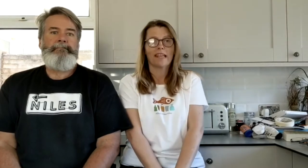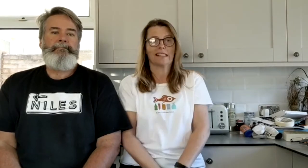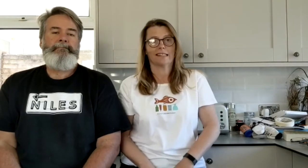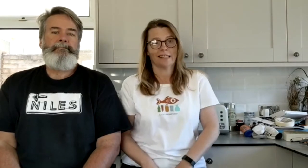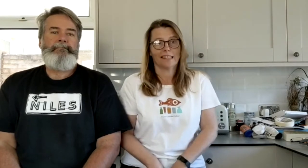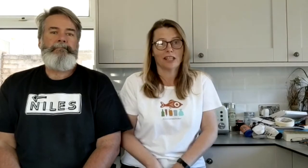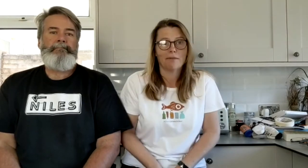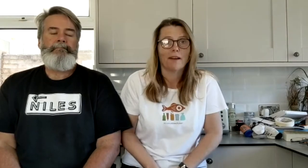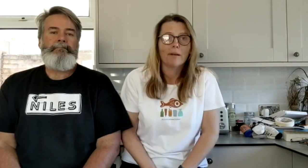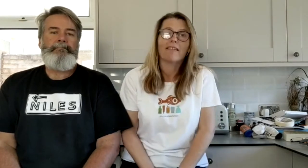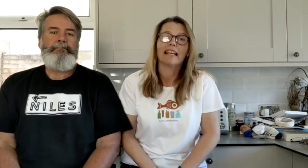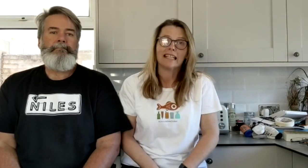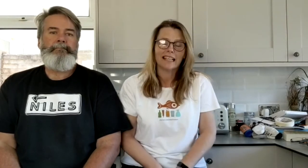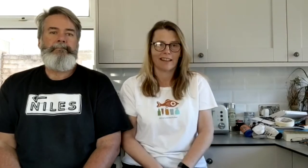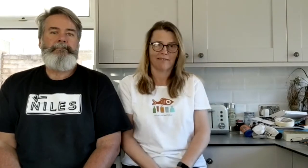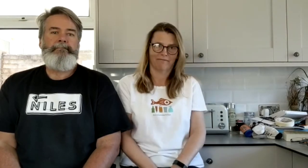this, the St James family are in it together.